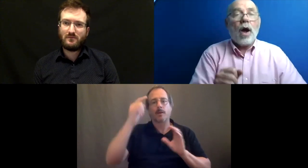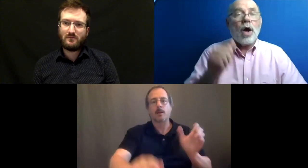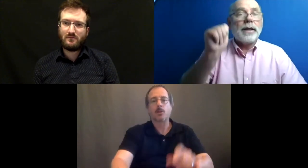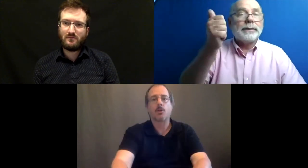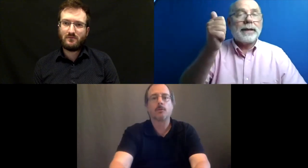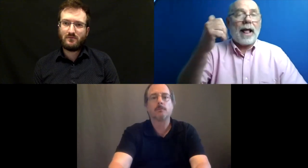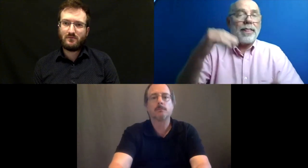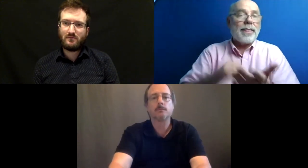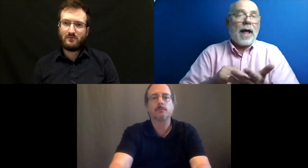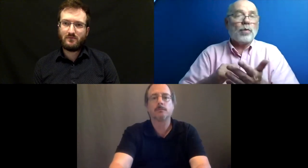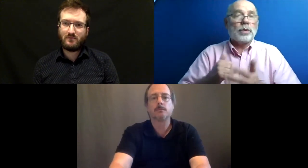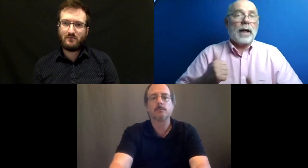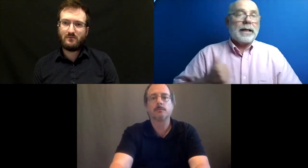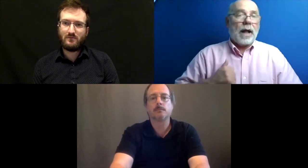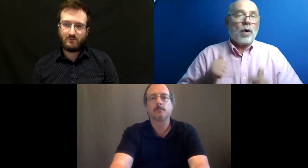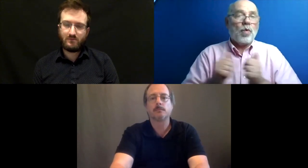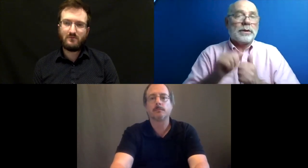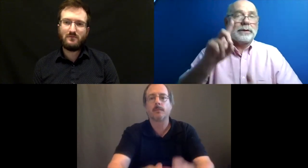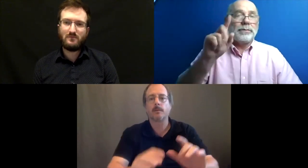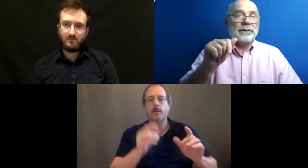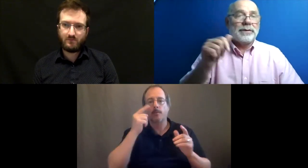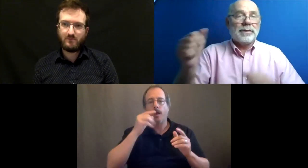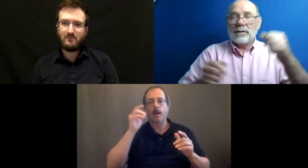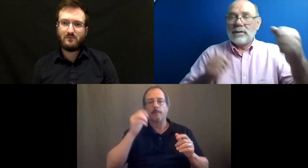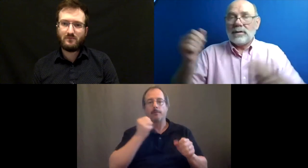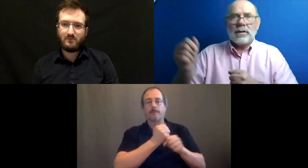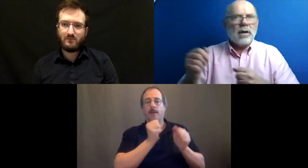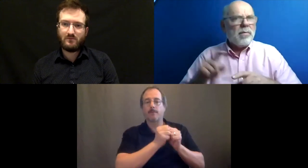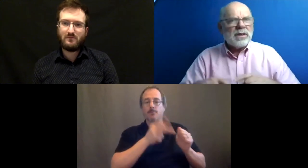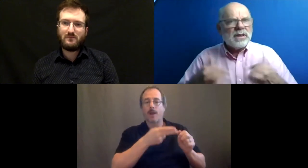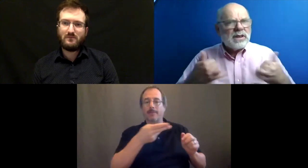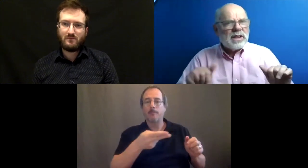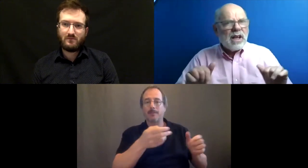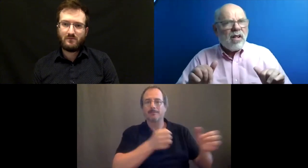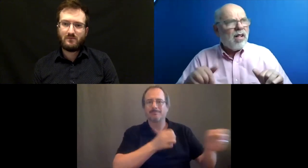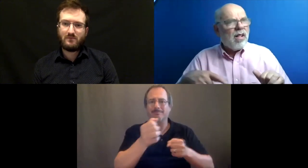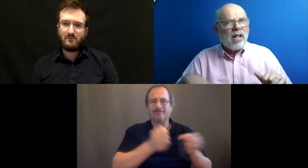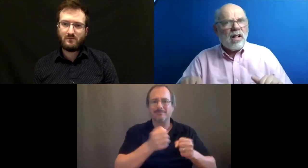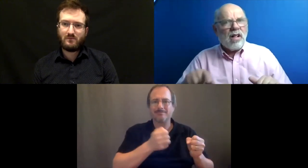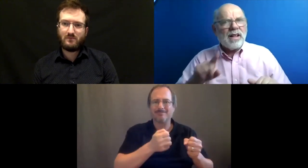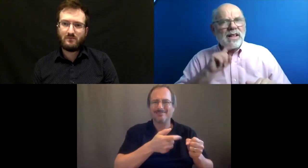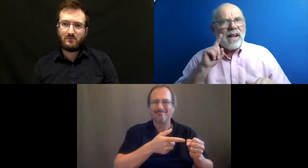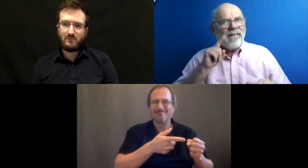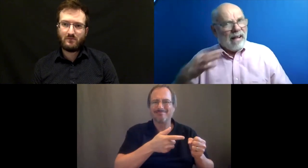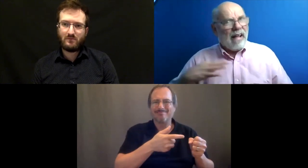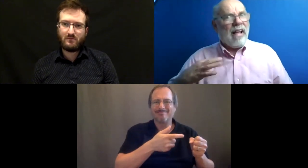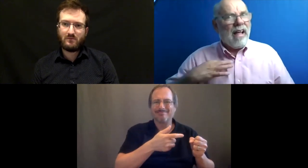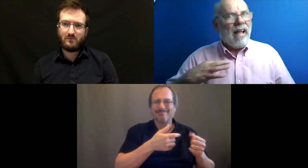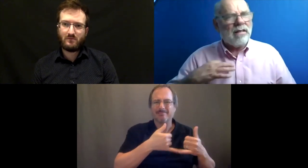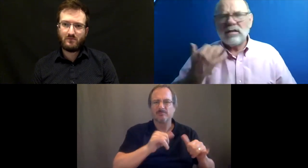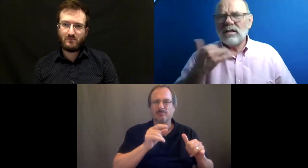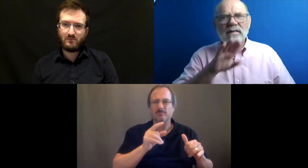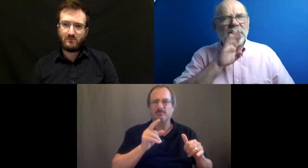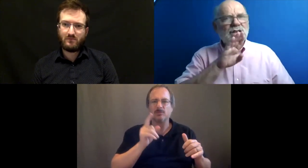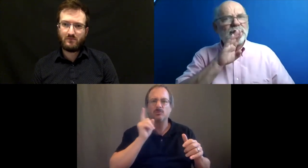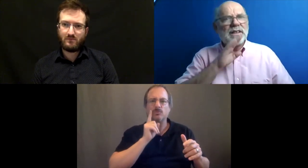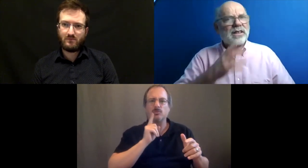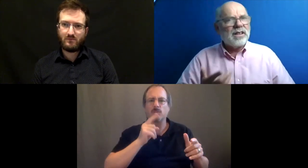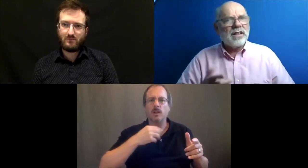The Canadian government has committed to hiring 10,000 individuals with disabilities. Well, they're